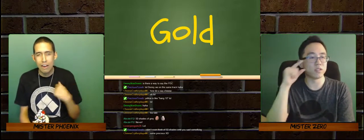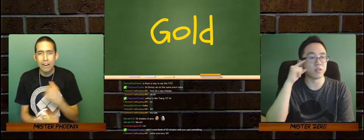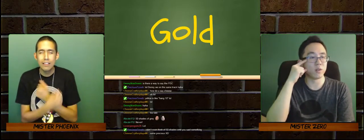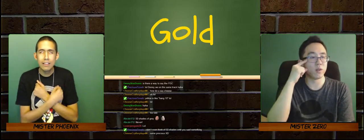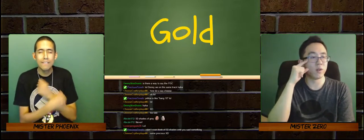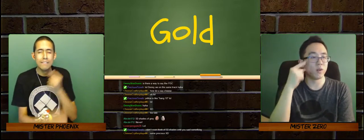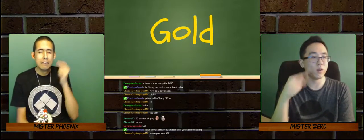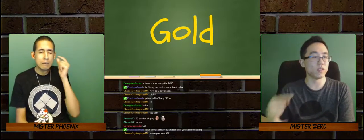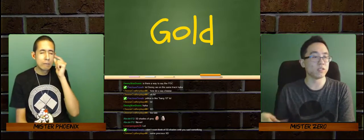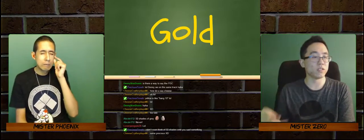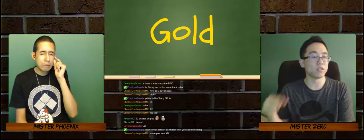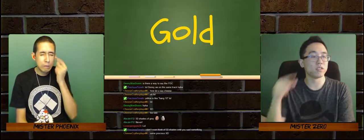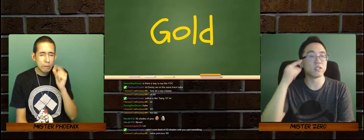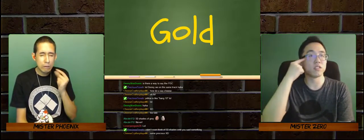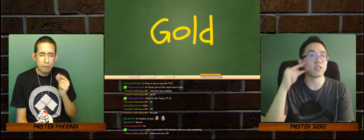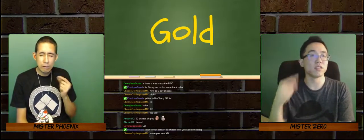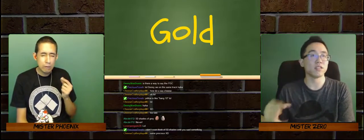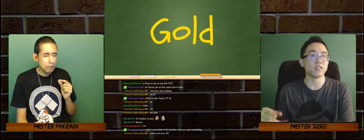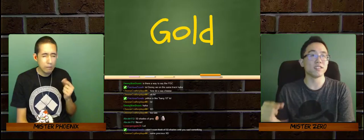gold. I love